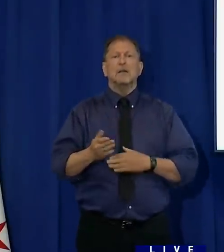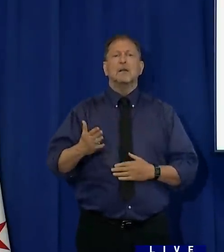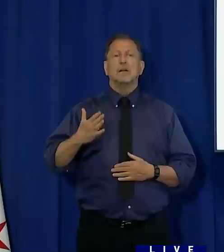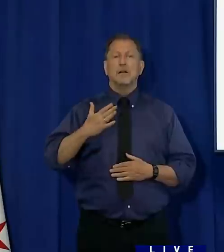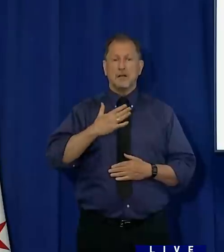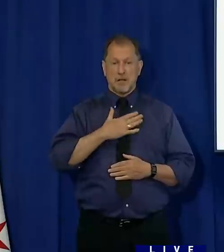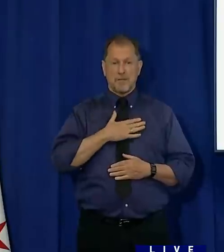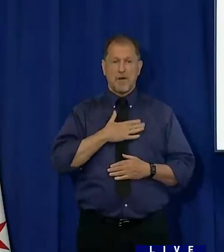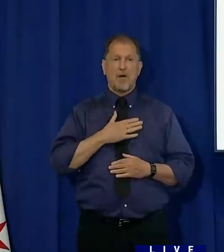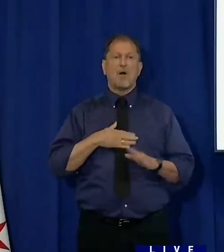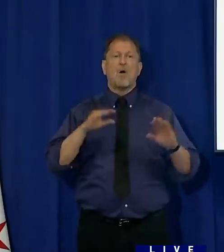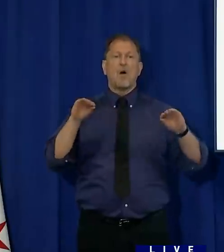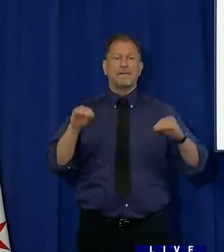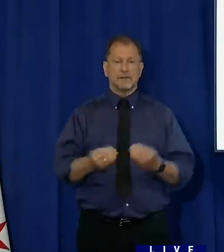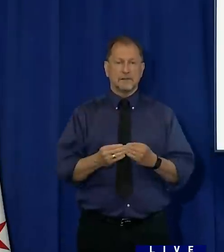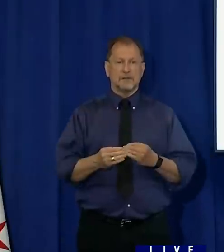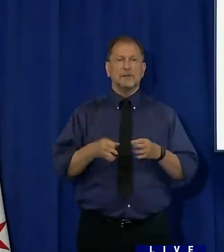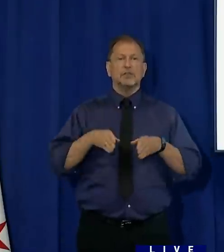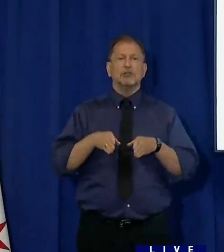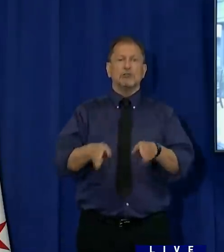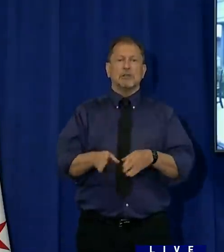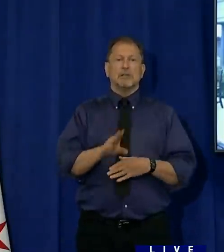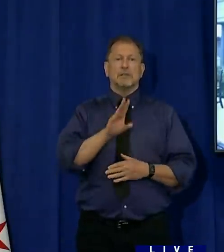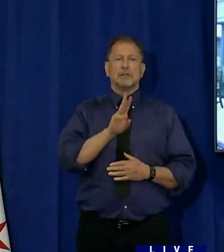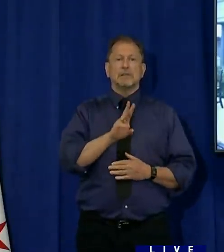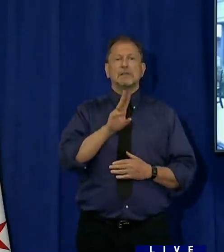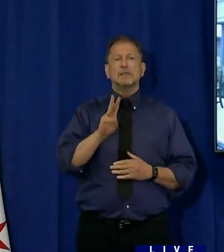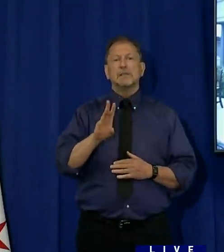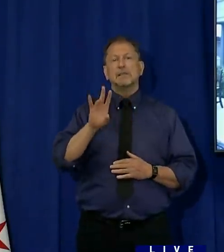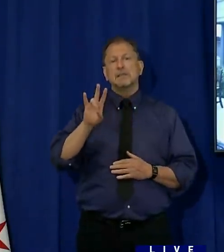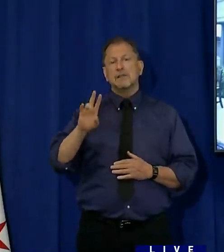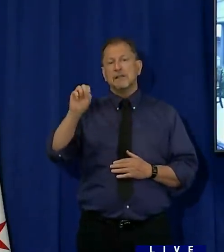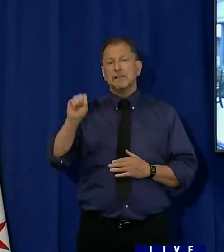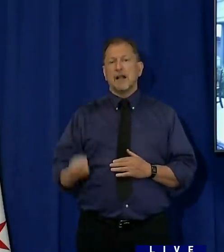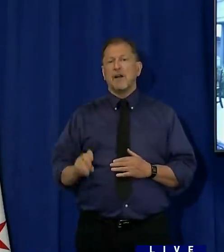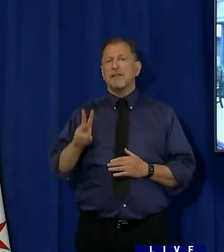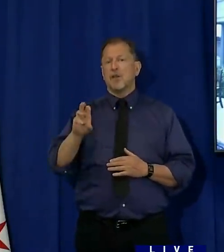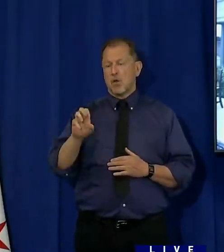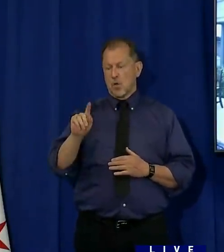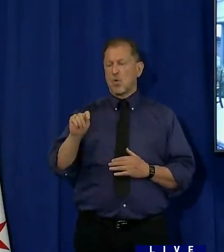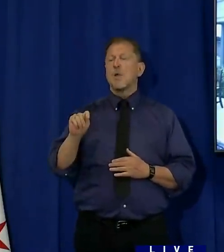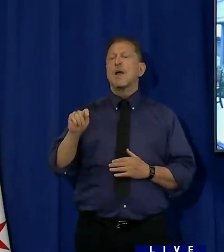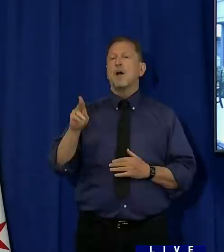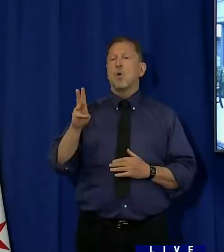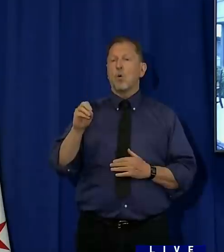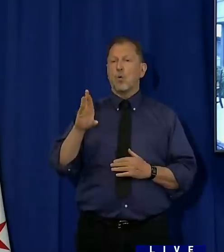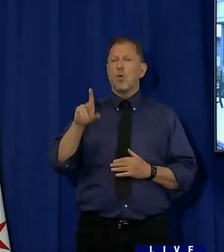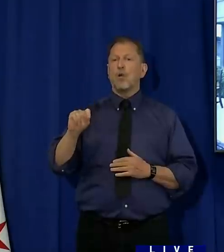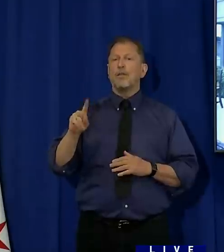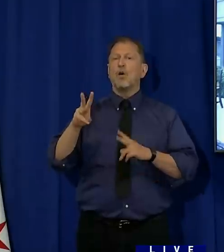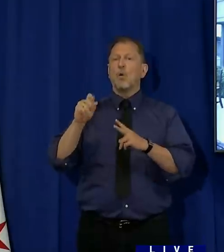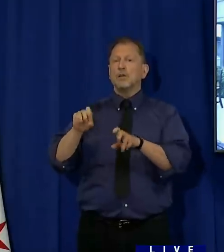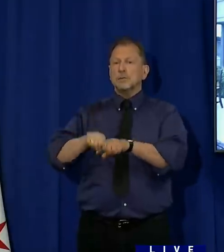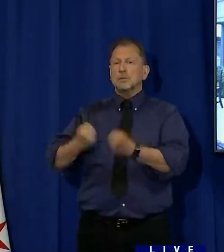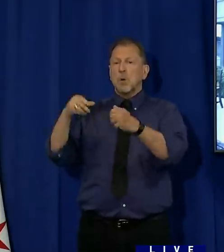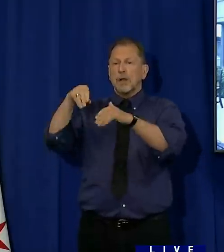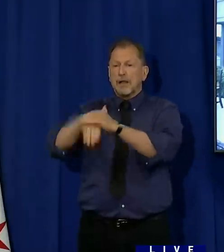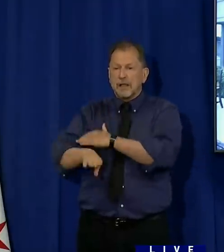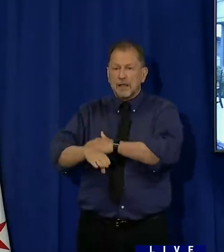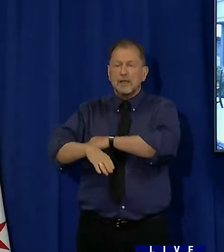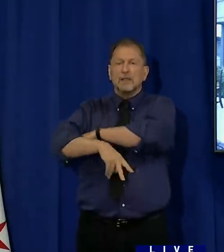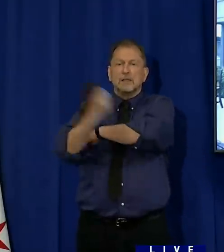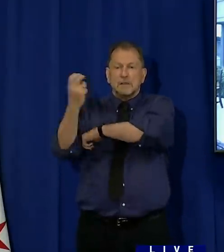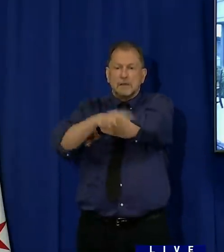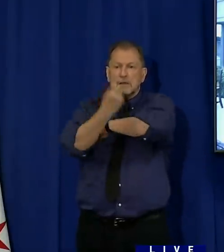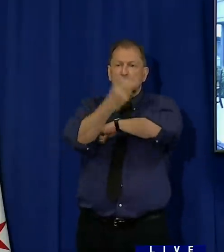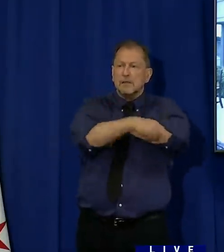Wentworth had been burglarized, and that my district director